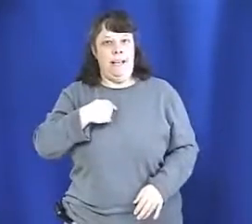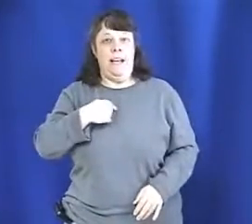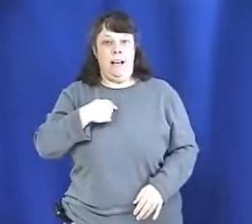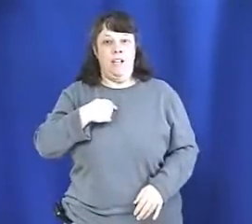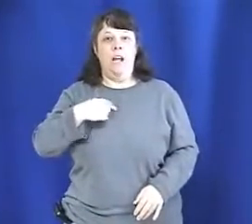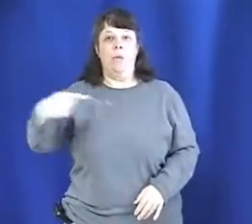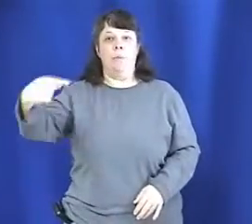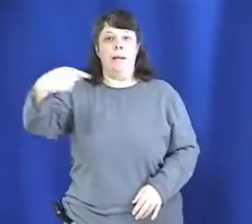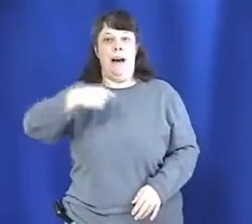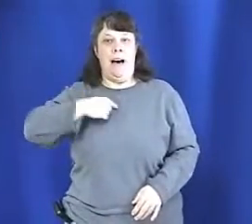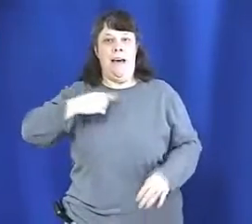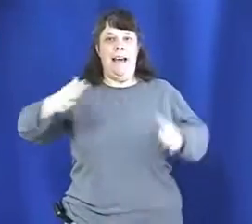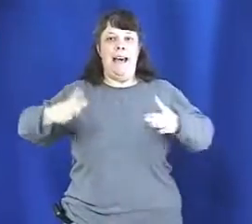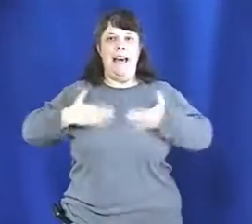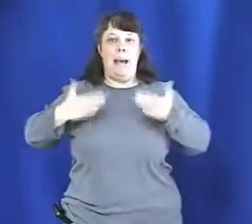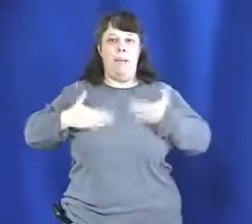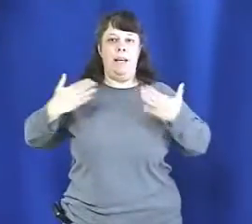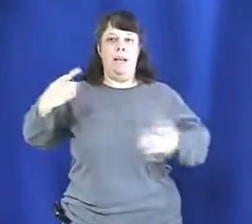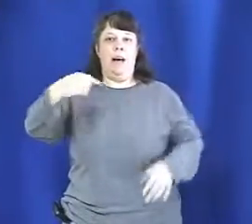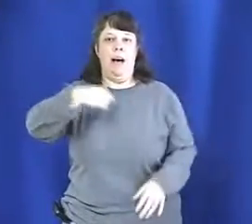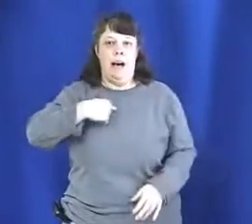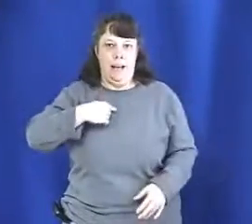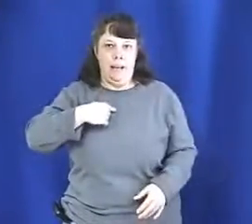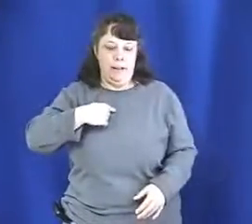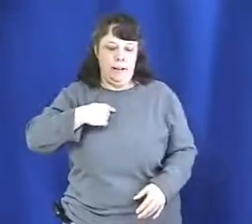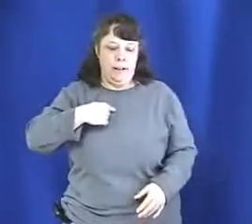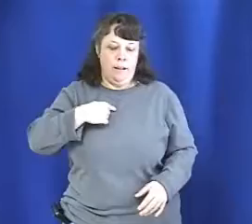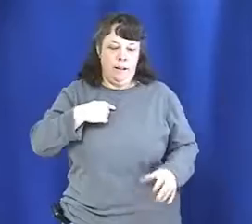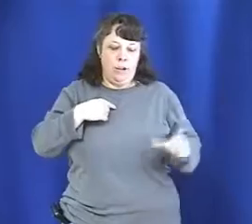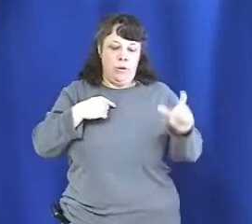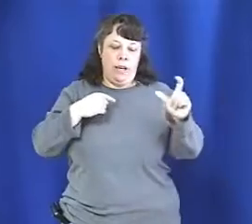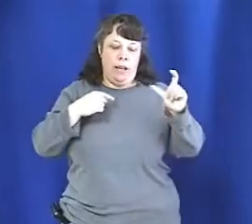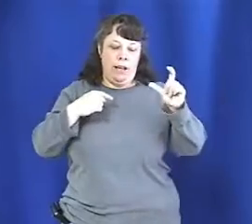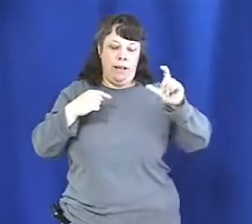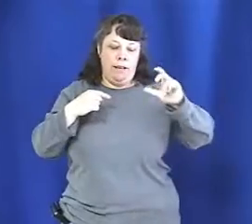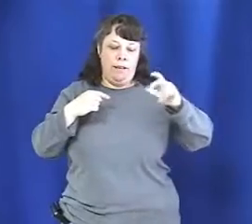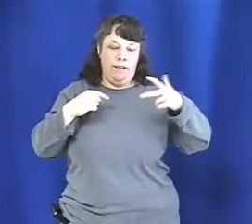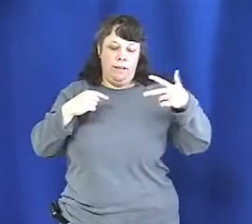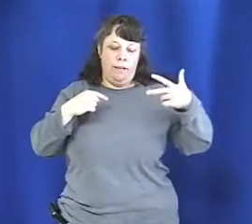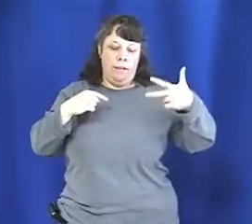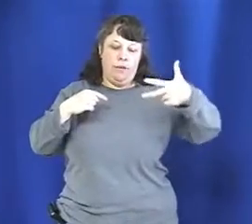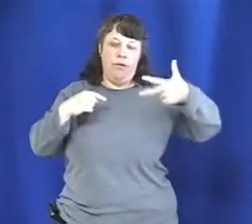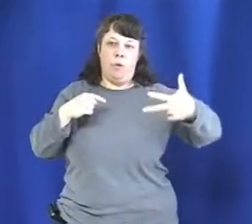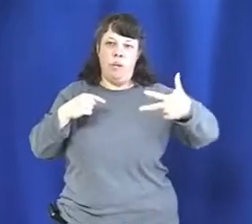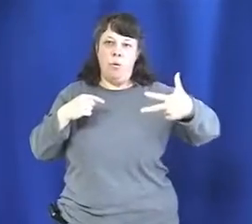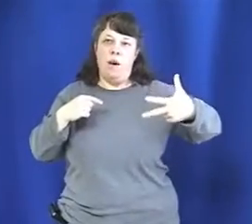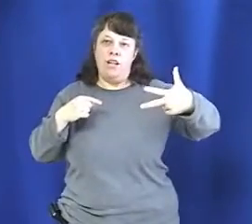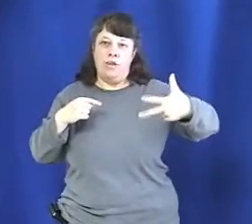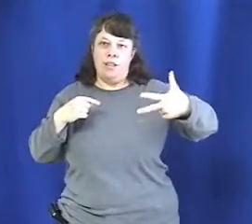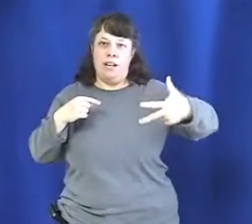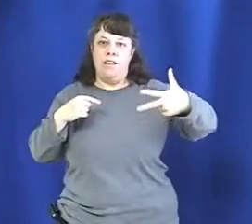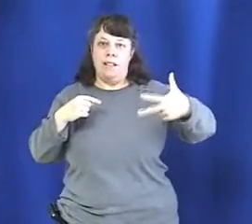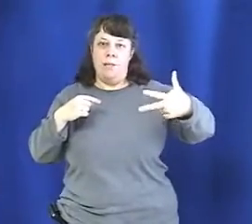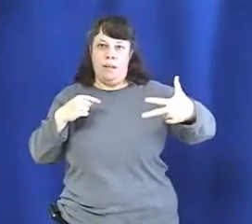In ASL would be I happy, I. You can, 3 different ways you can sign the same